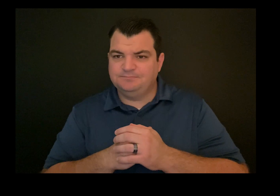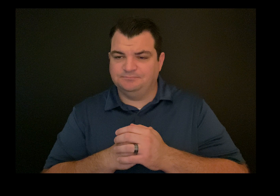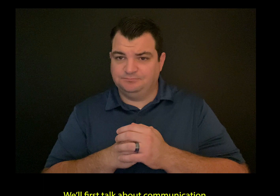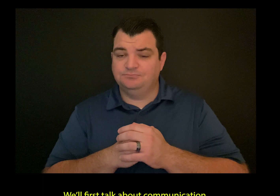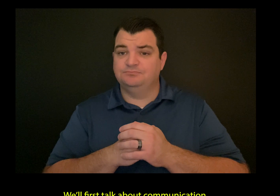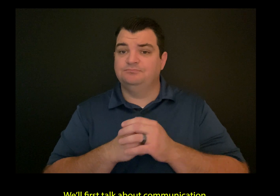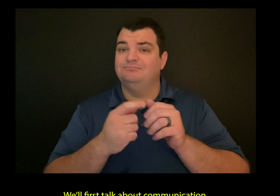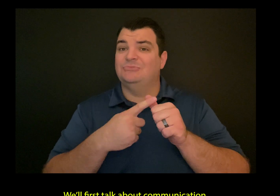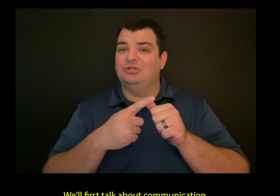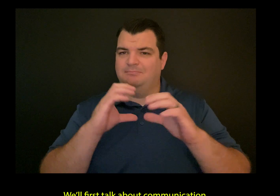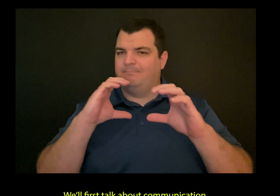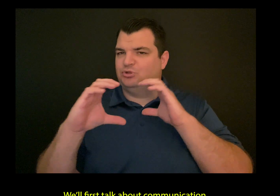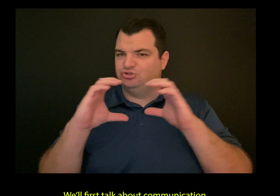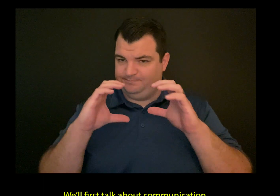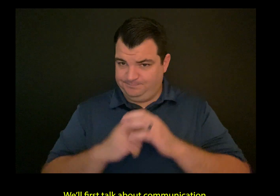We'll first talk about communication.